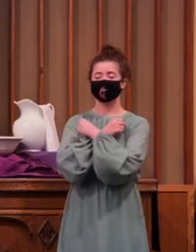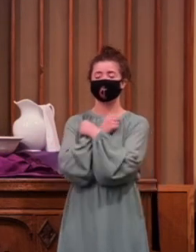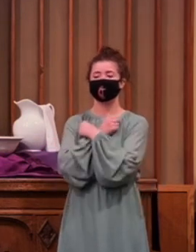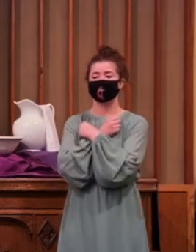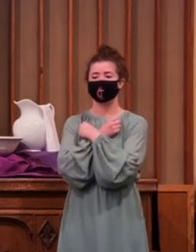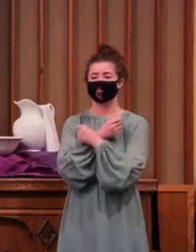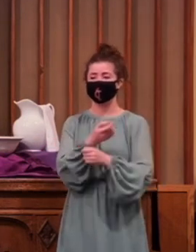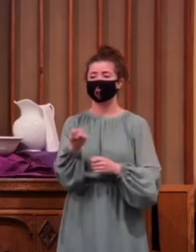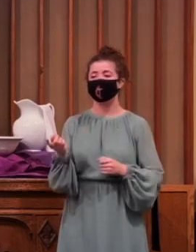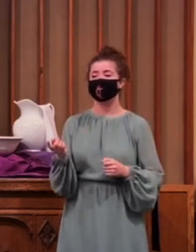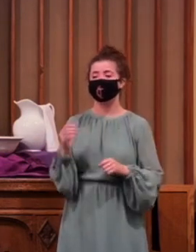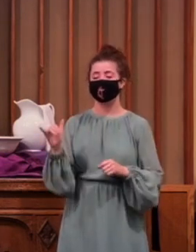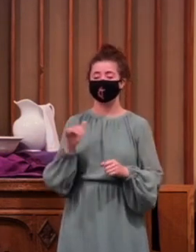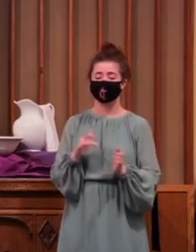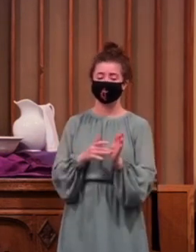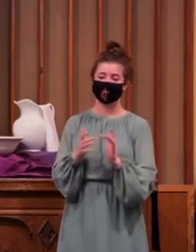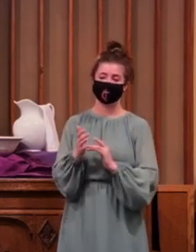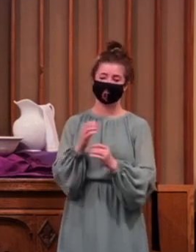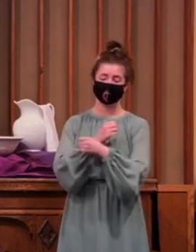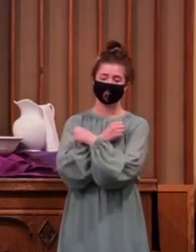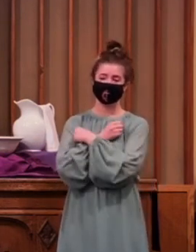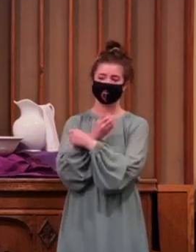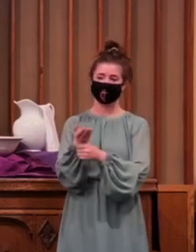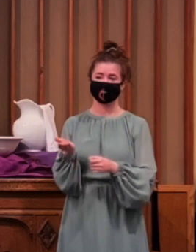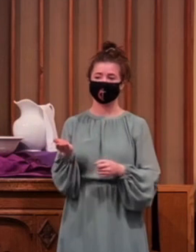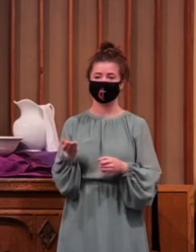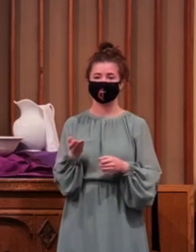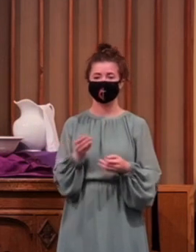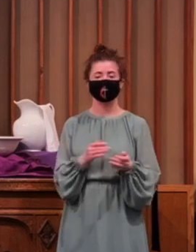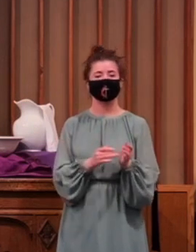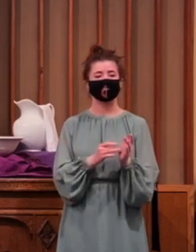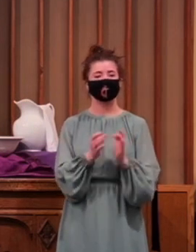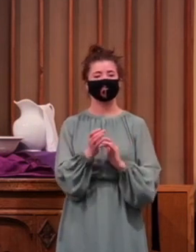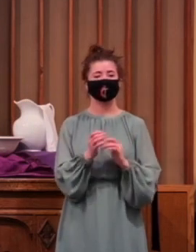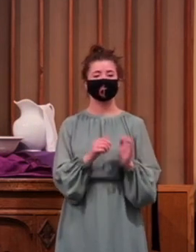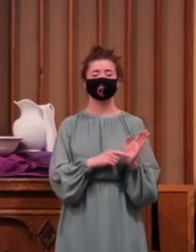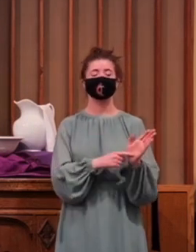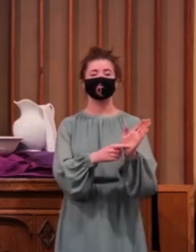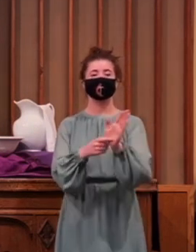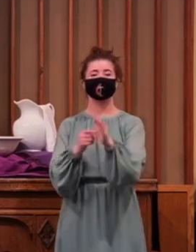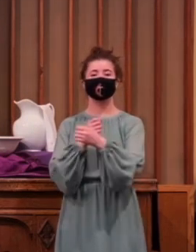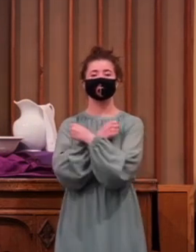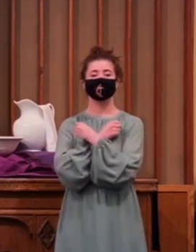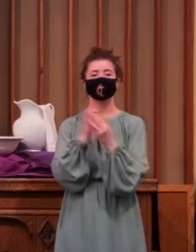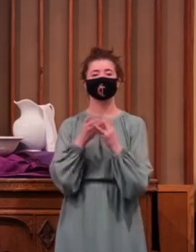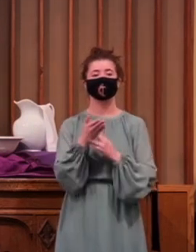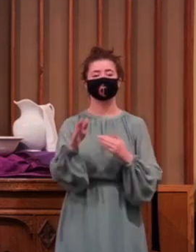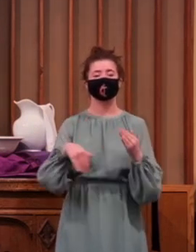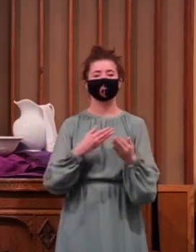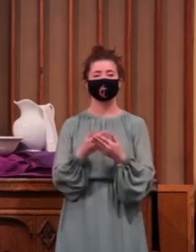Jesus loved them. And Jesus modeled that love throughout his entire ministry, and now